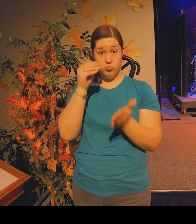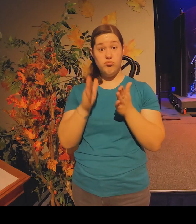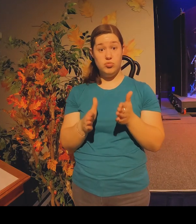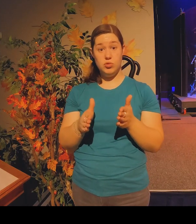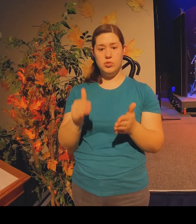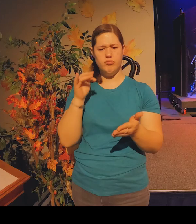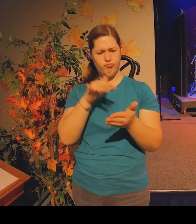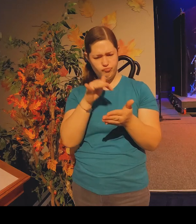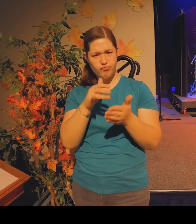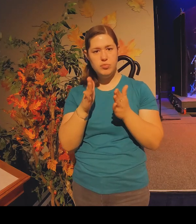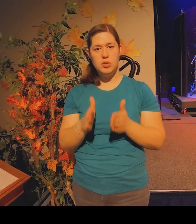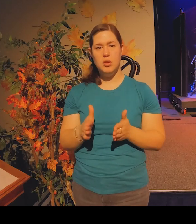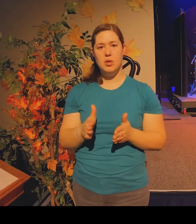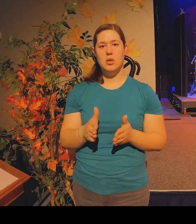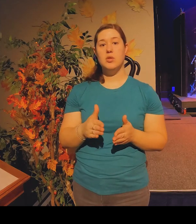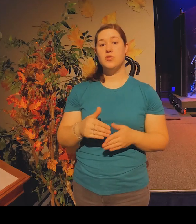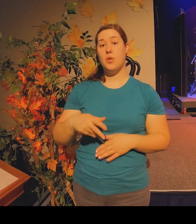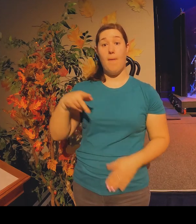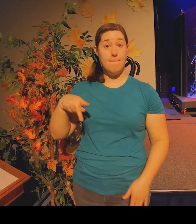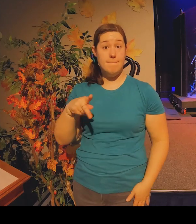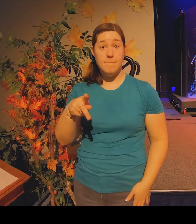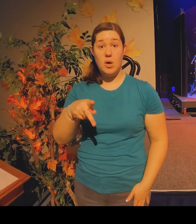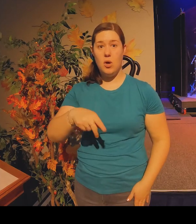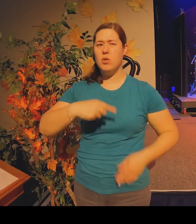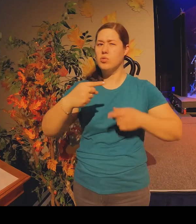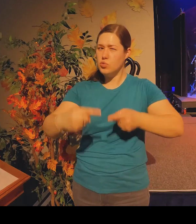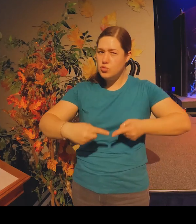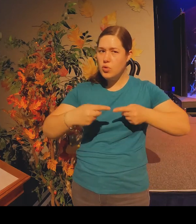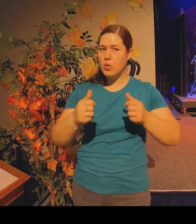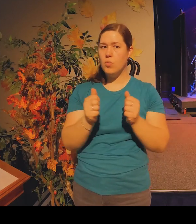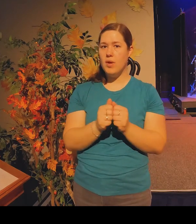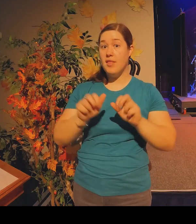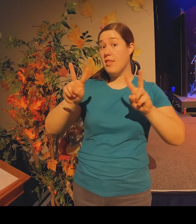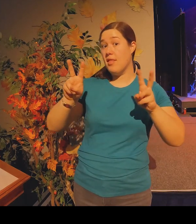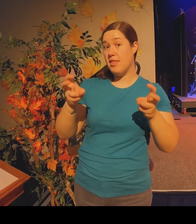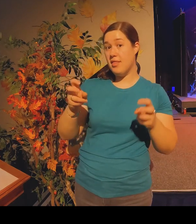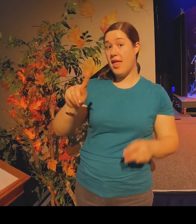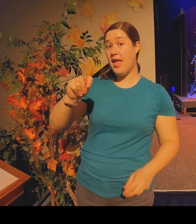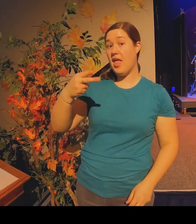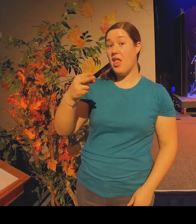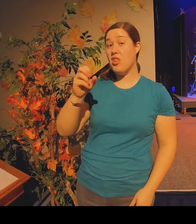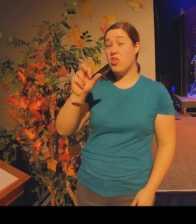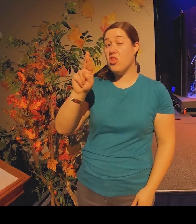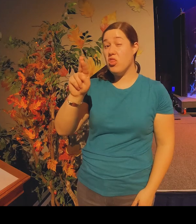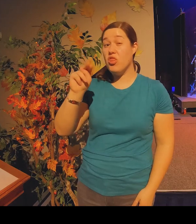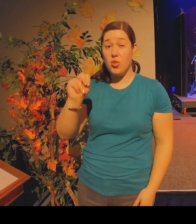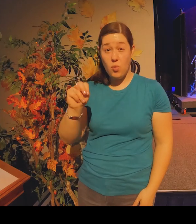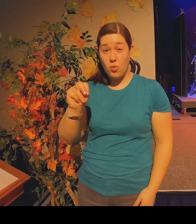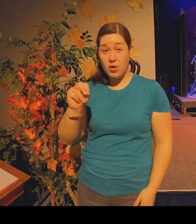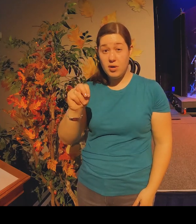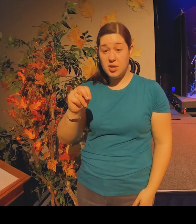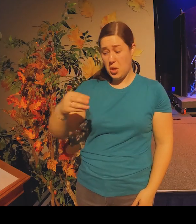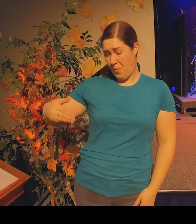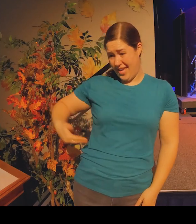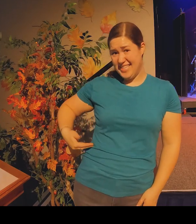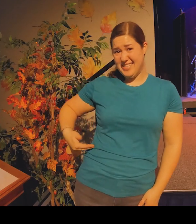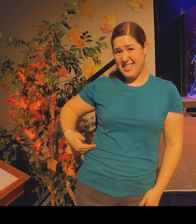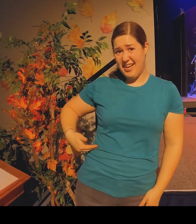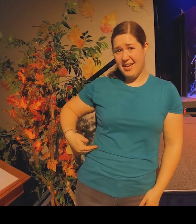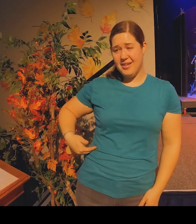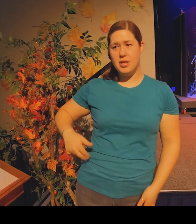have speculated what that was, that he had a hearing problem or a sight problem, or he had gout or whatever.